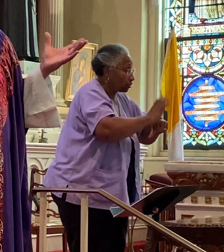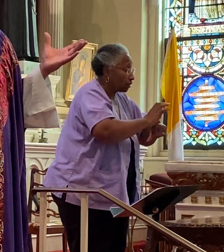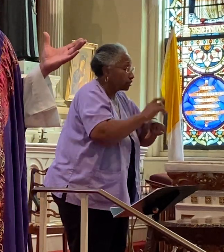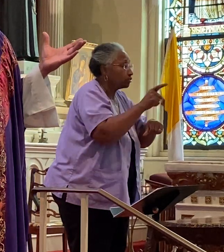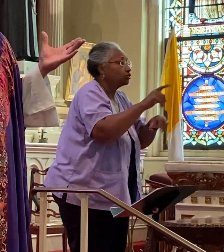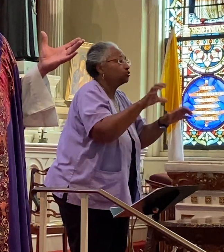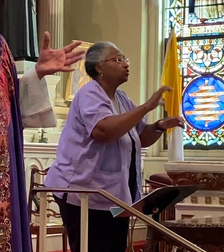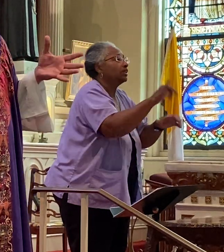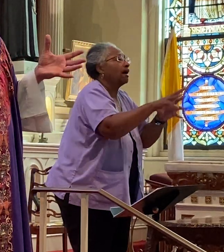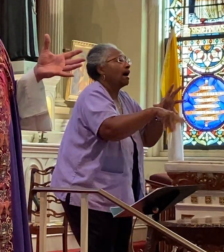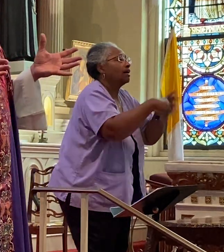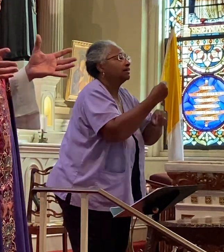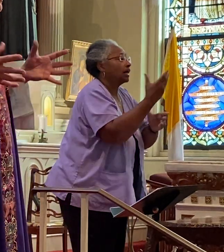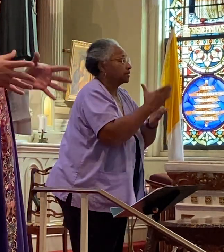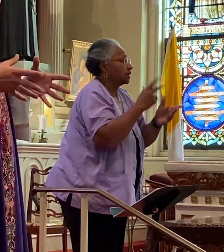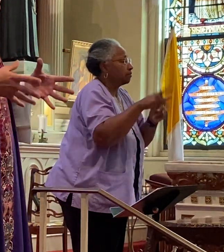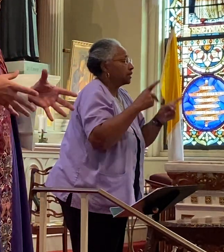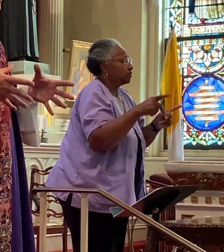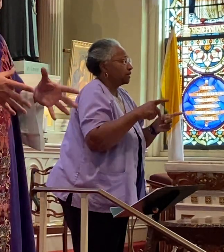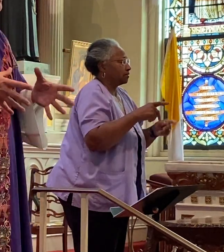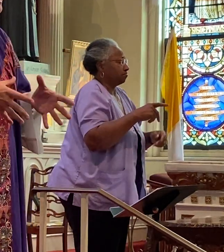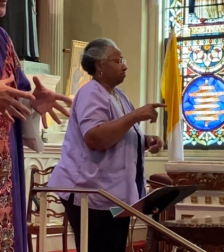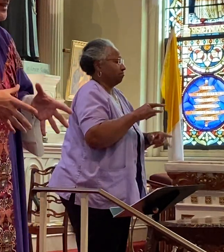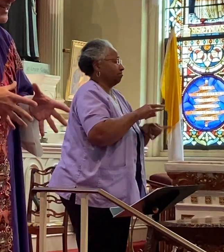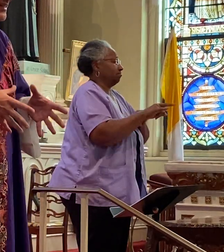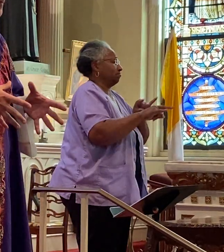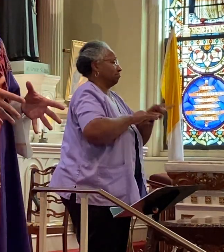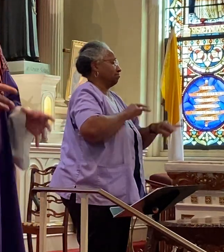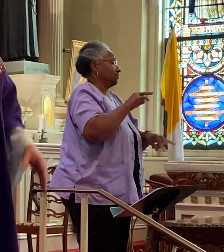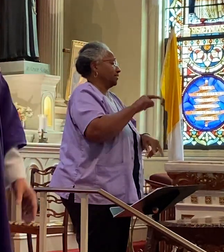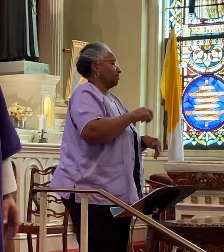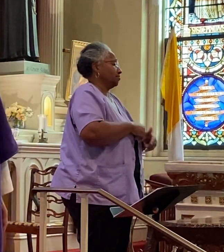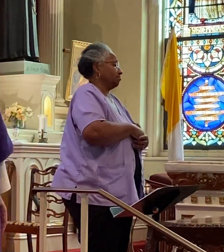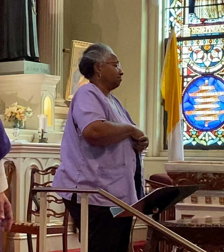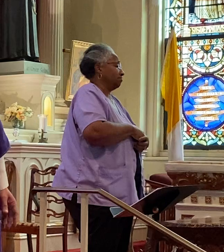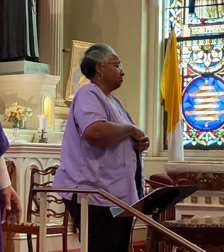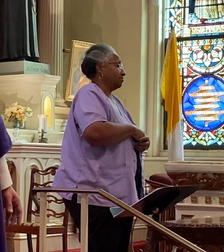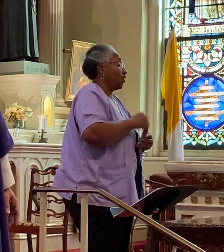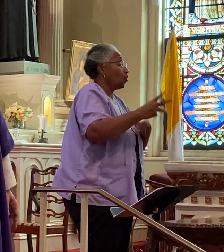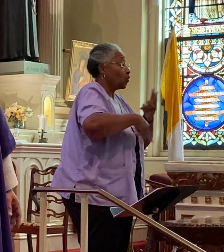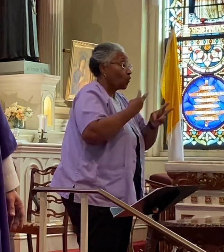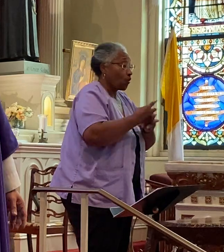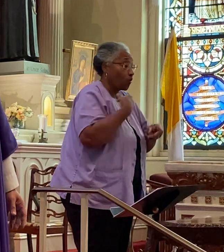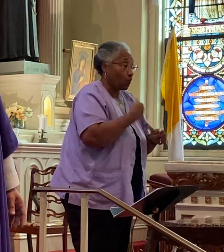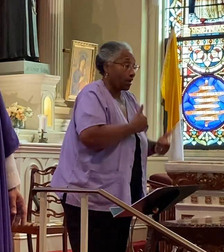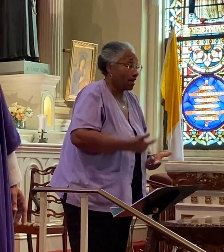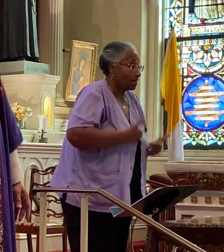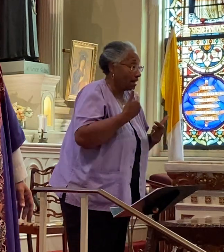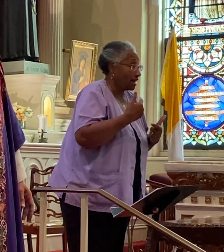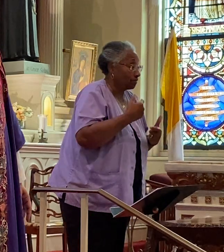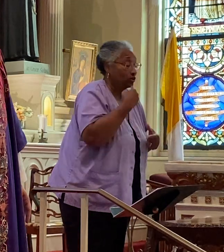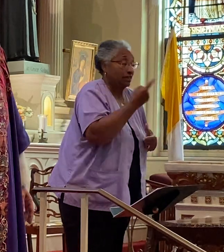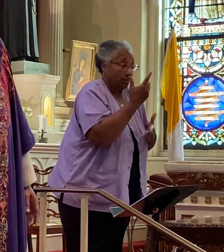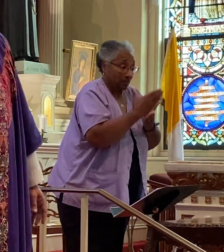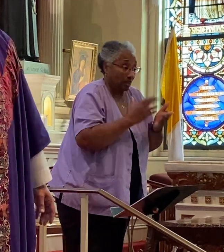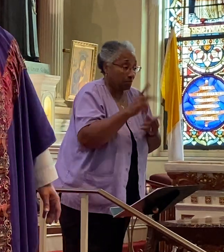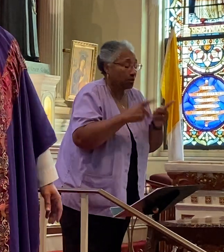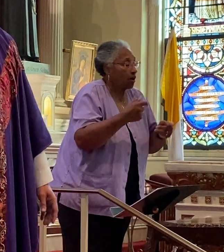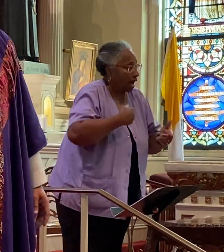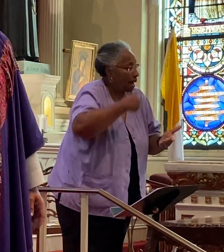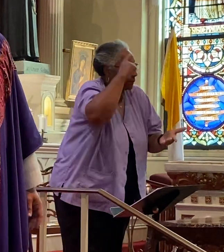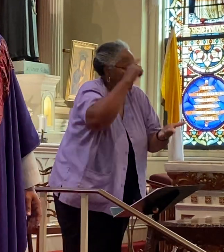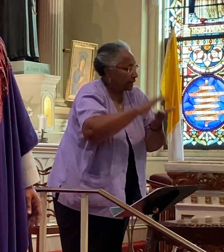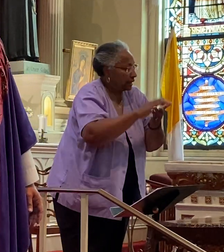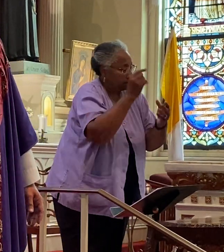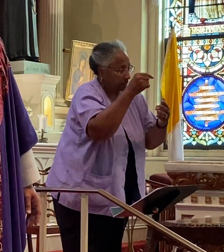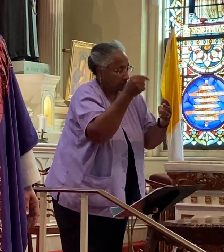you. I don't know if you have experienced that, but in the world we live in, if you say the things you believe to some people, they're not going to